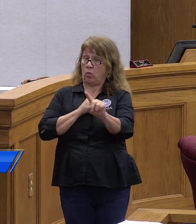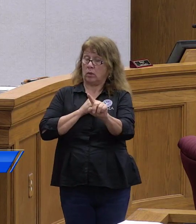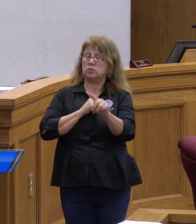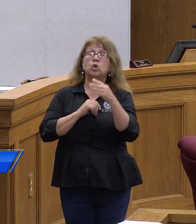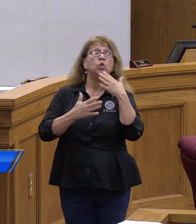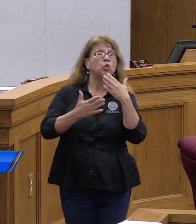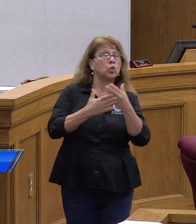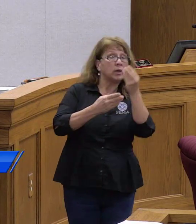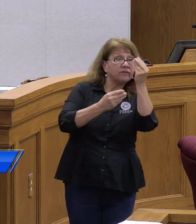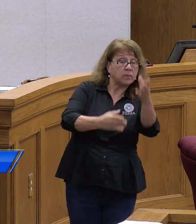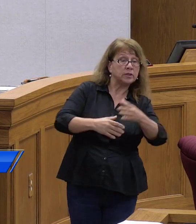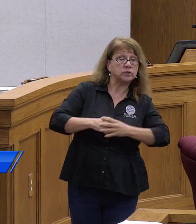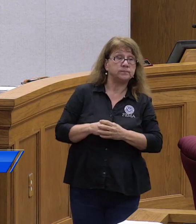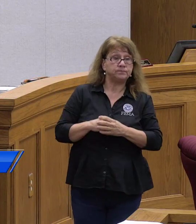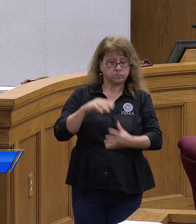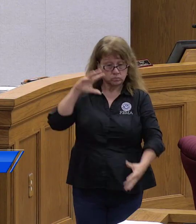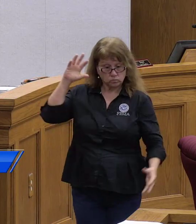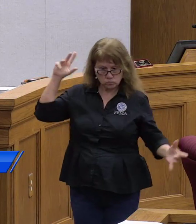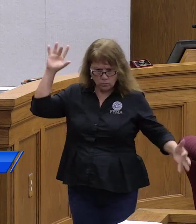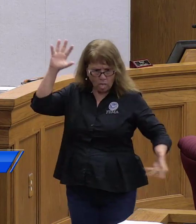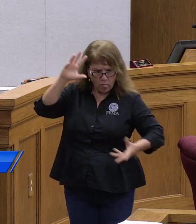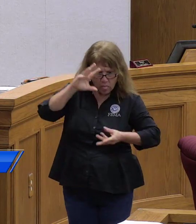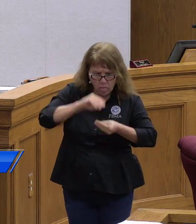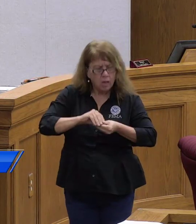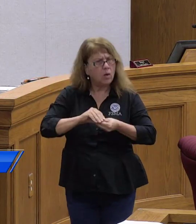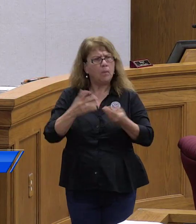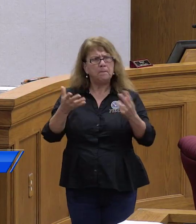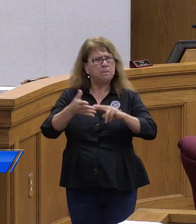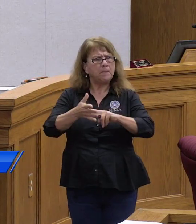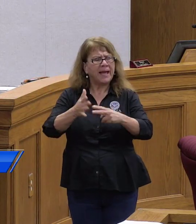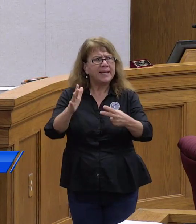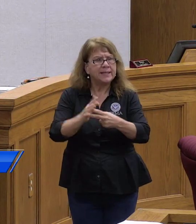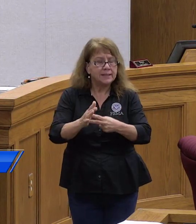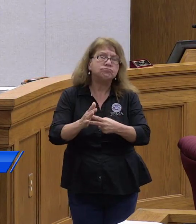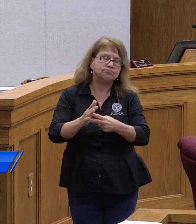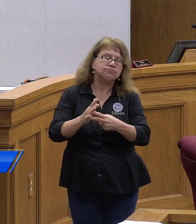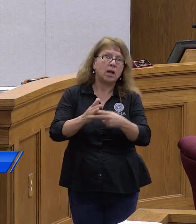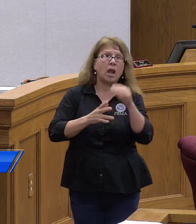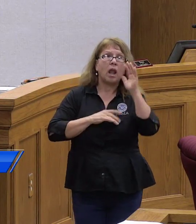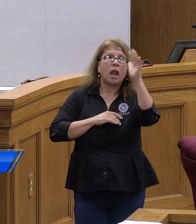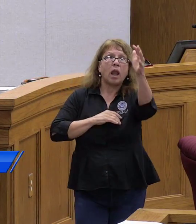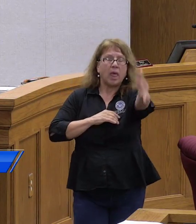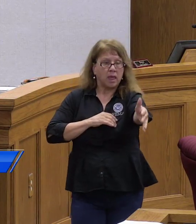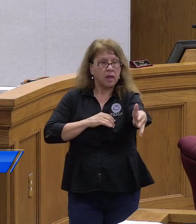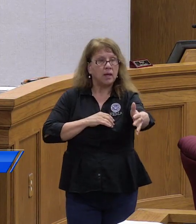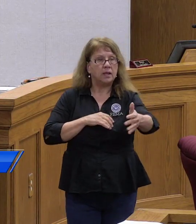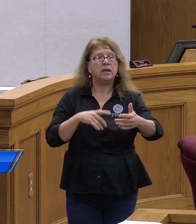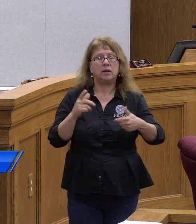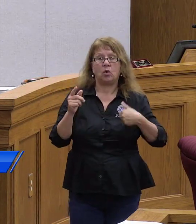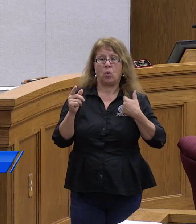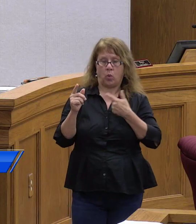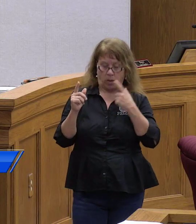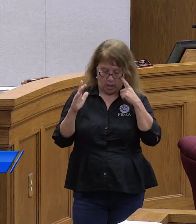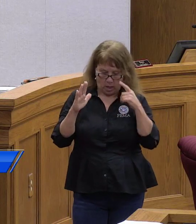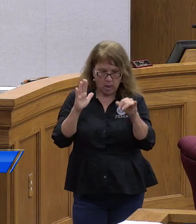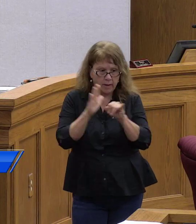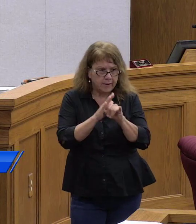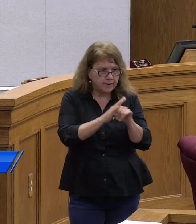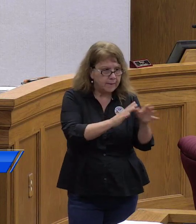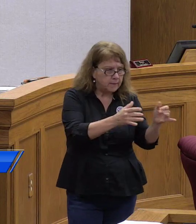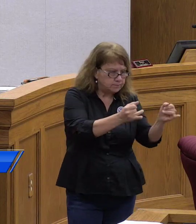information. So the point of all that, the point of that whole last paragraph is that's the way ahead. We continue to work together to identify